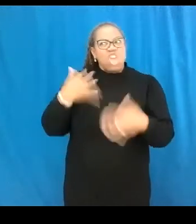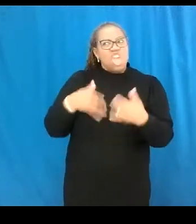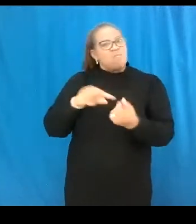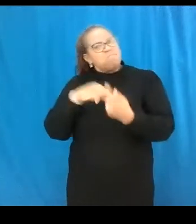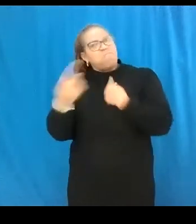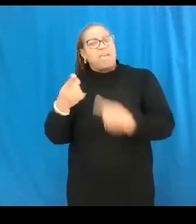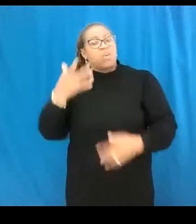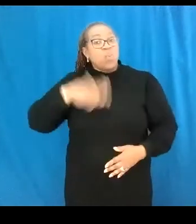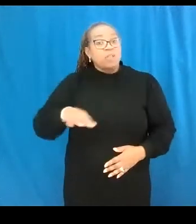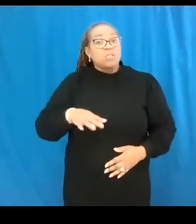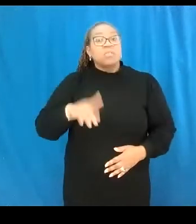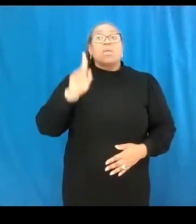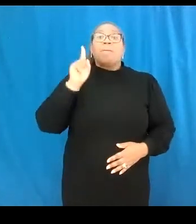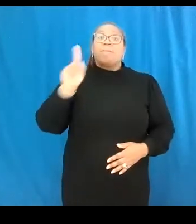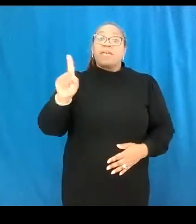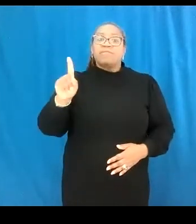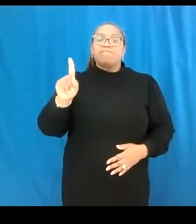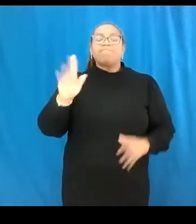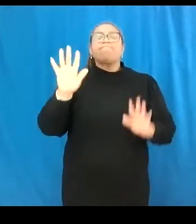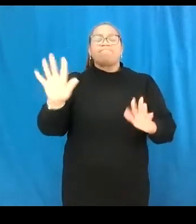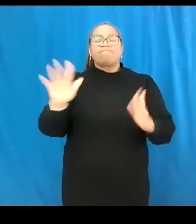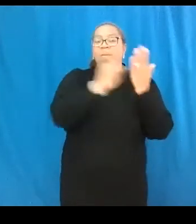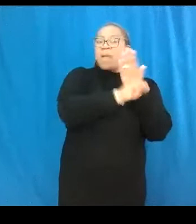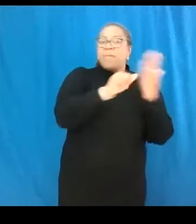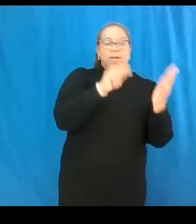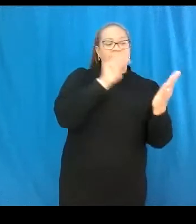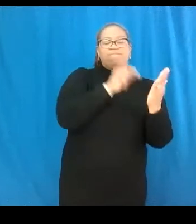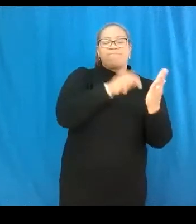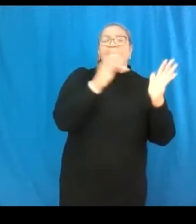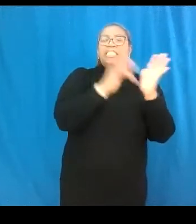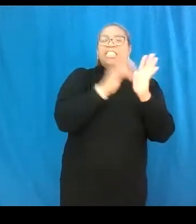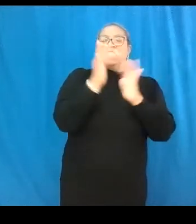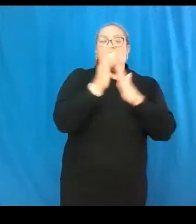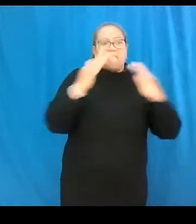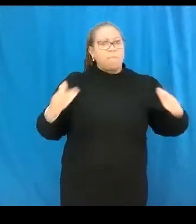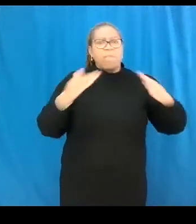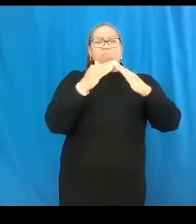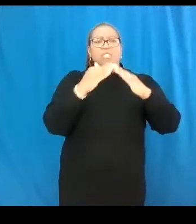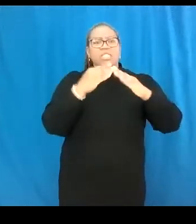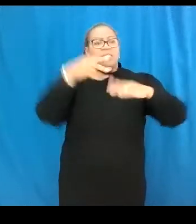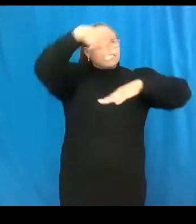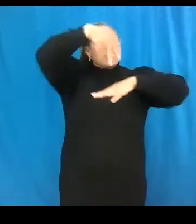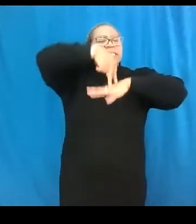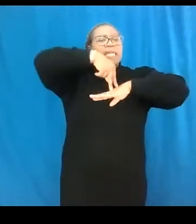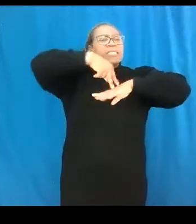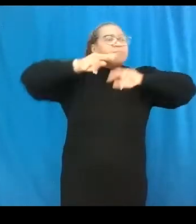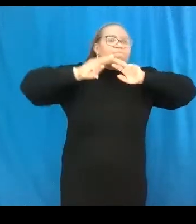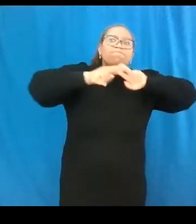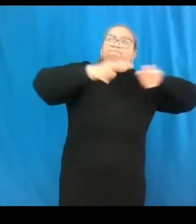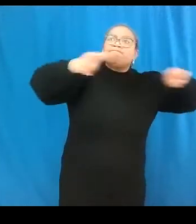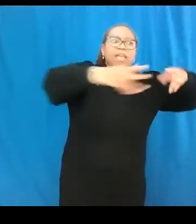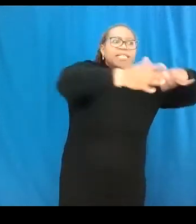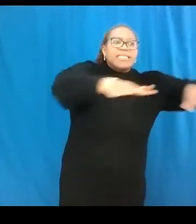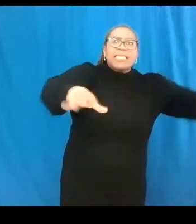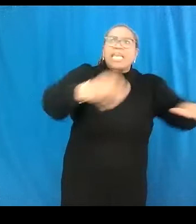mountaintop, overseeing the Sea of Galilee, Jesus addresses how we should respond to situations like these. And